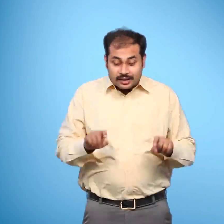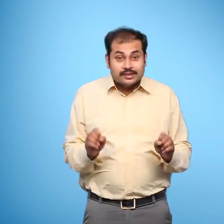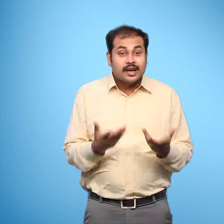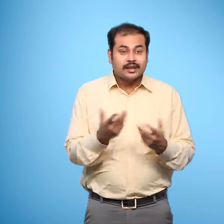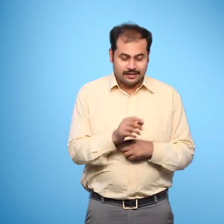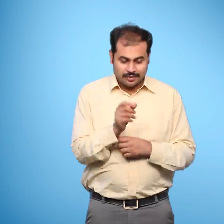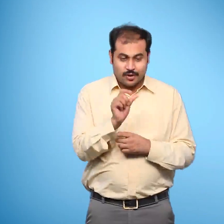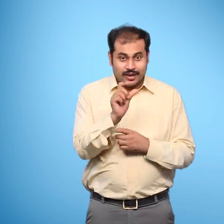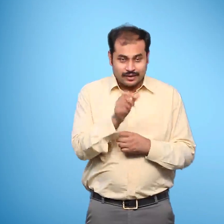They toss a coin.